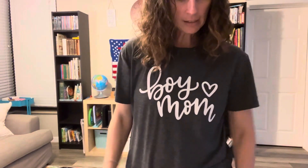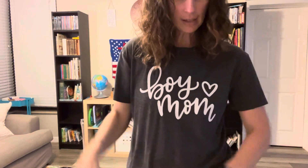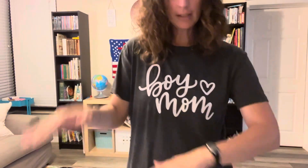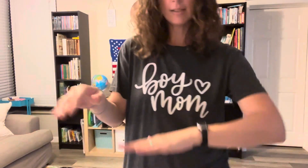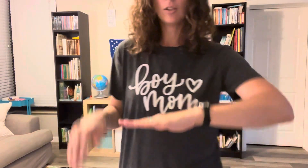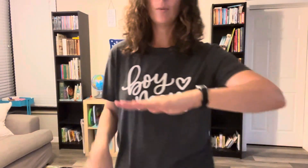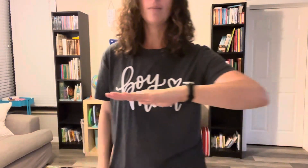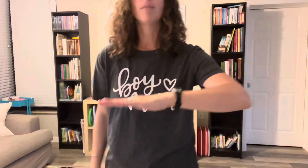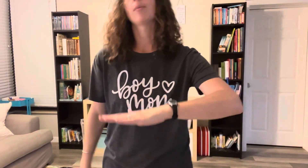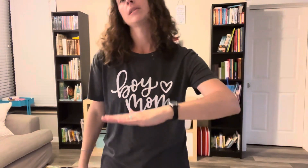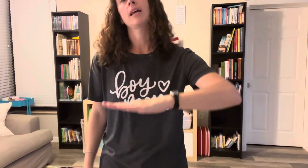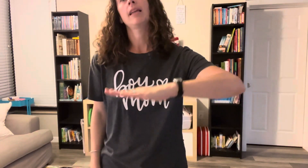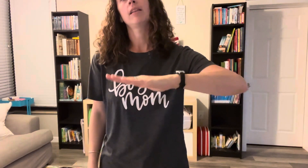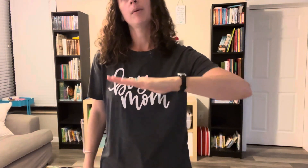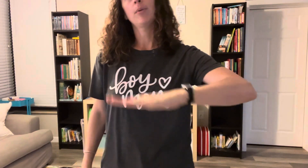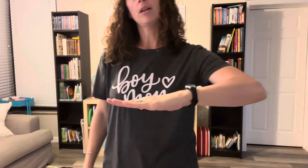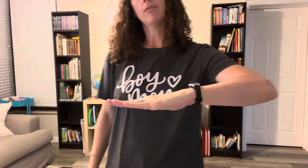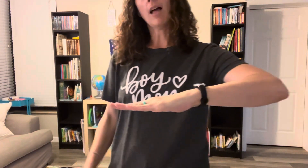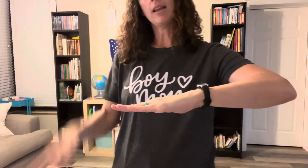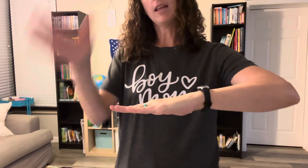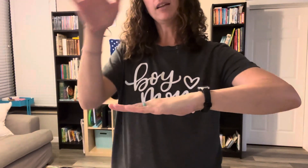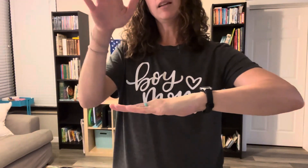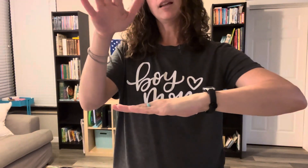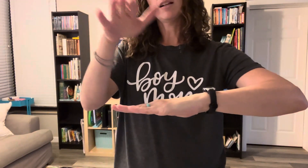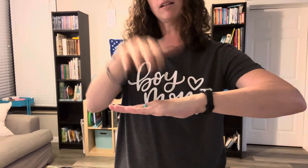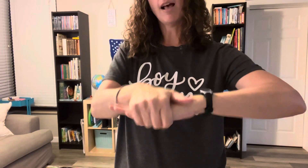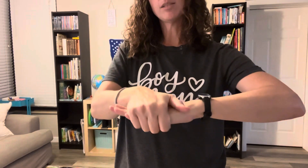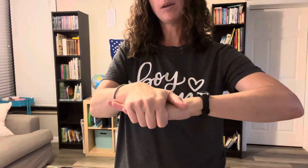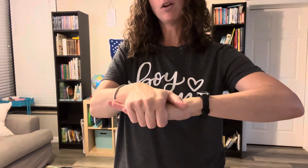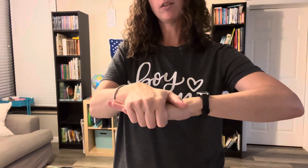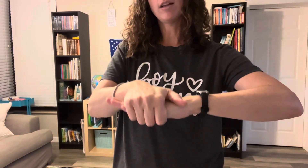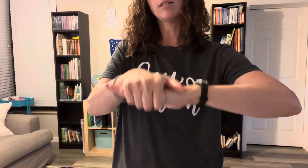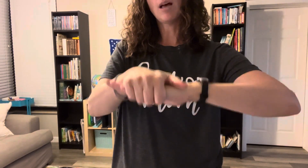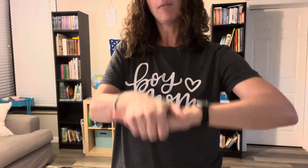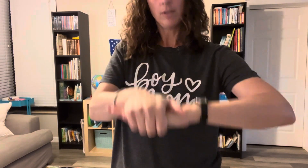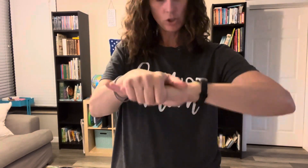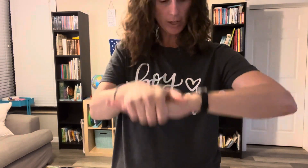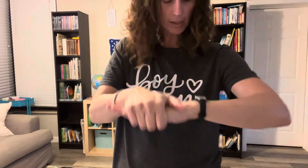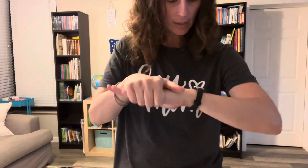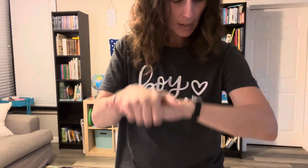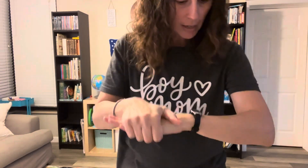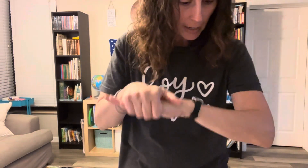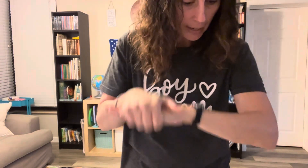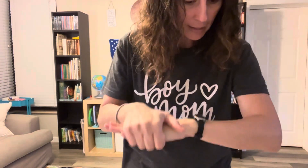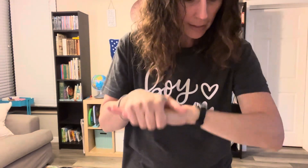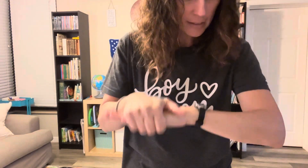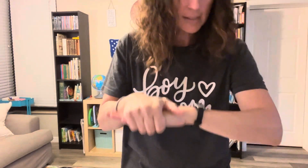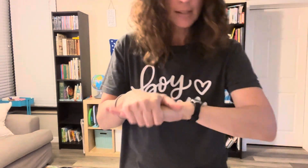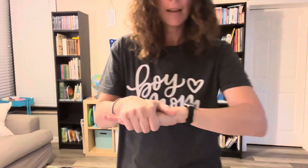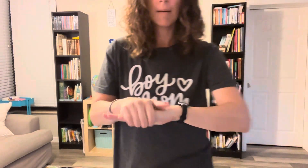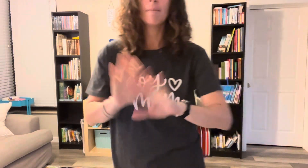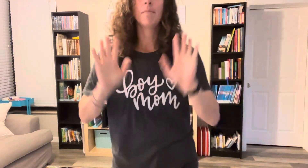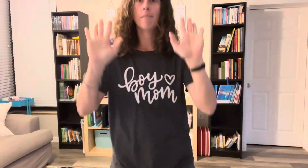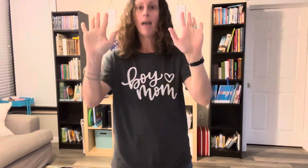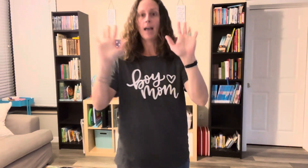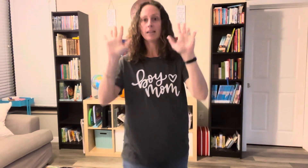England, so we signed England by putting a flat hand and clasping our other hand on top of it and shake it. England's